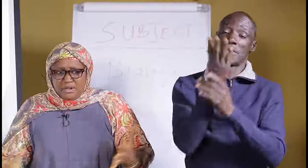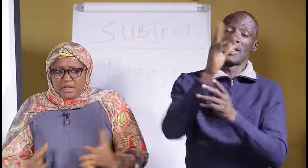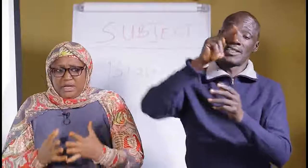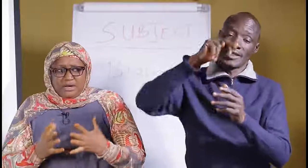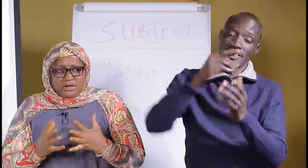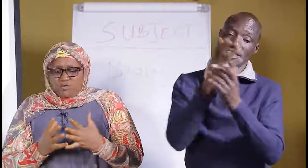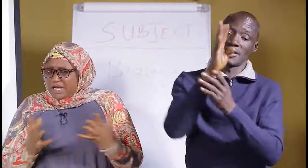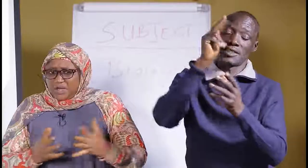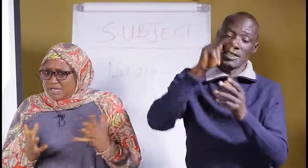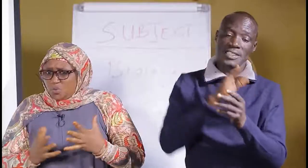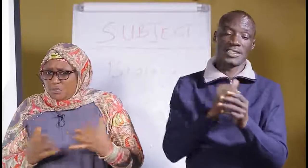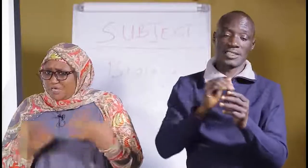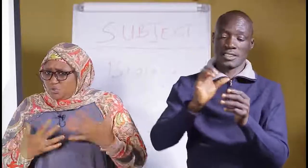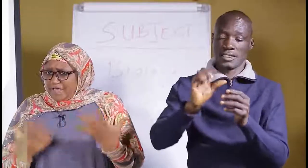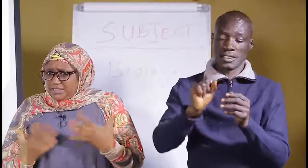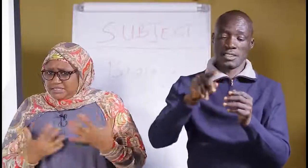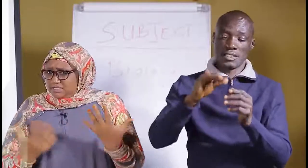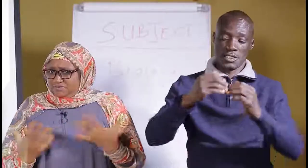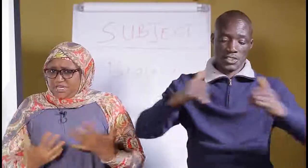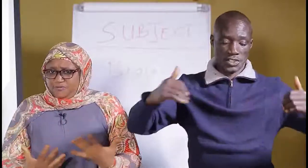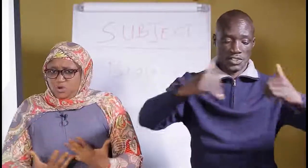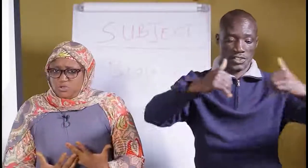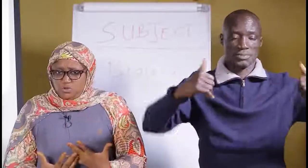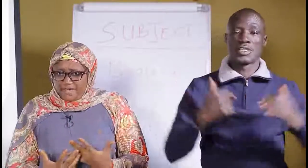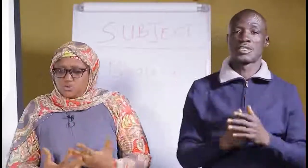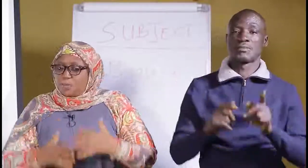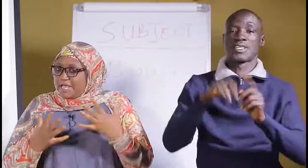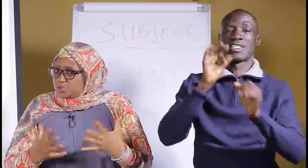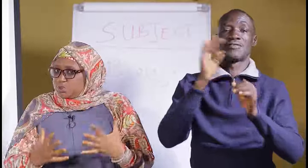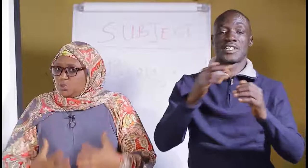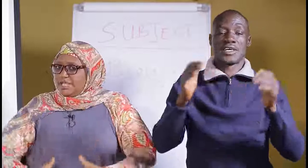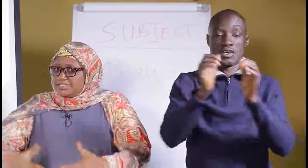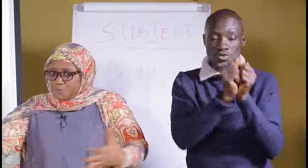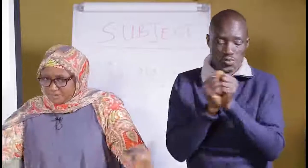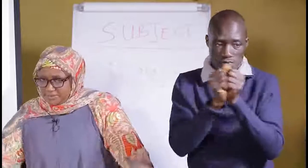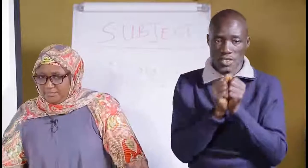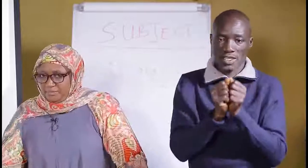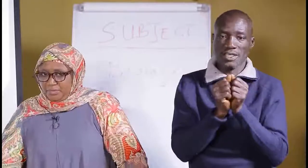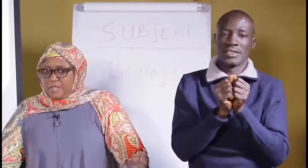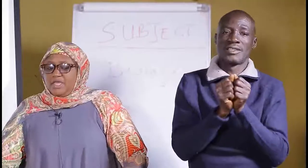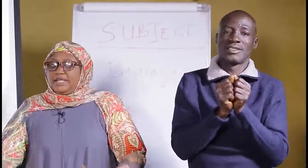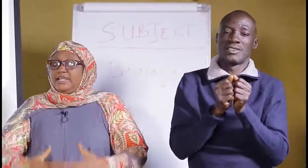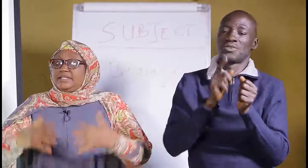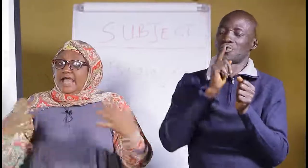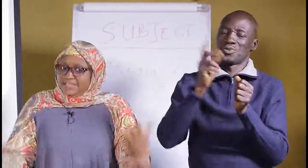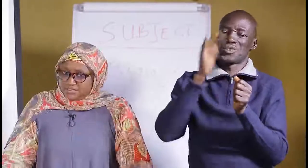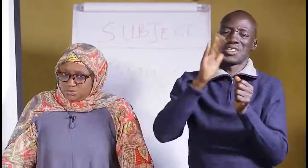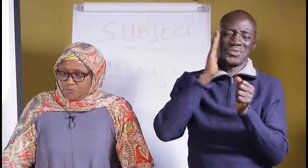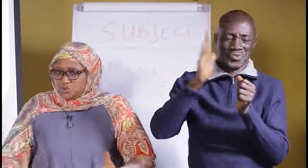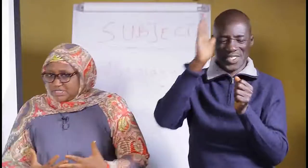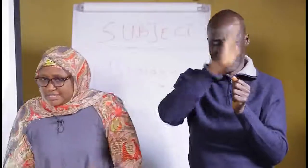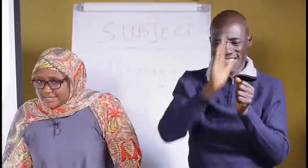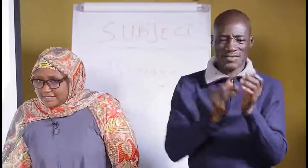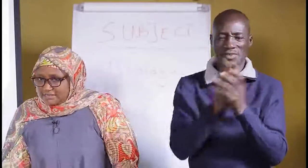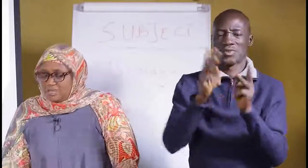are overcrowded in one place, you find it very difficult to survive. So plants also, they need space. They need light